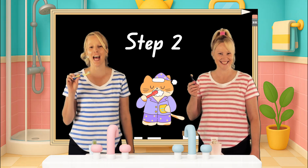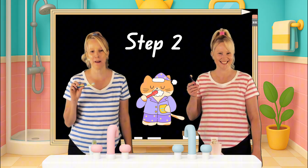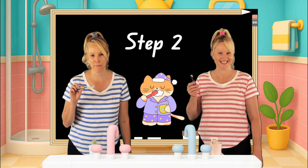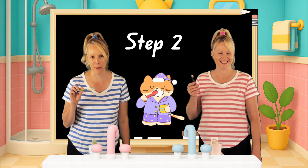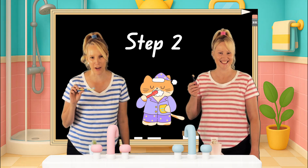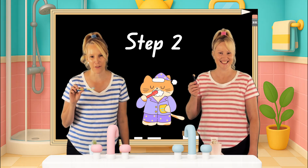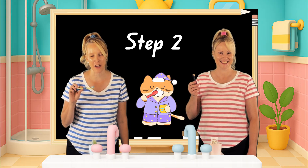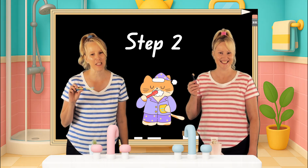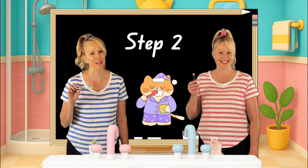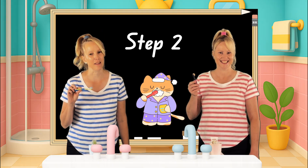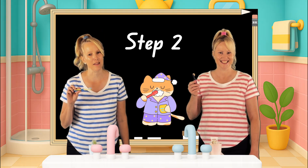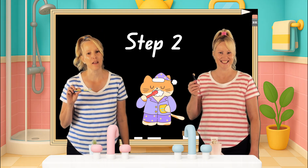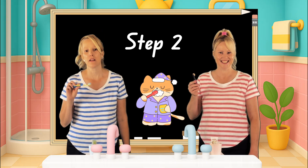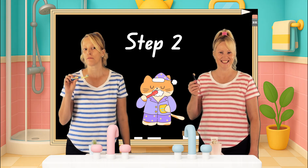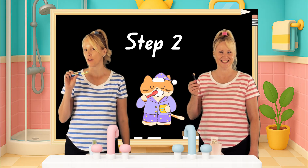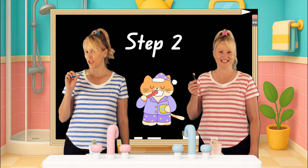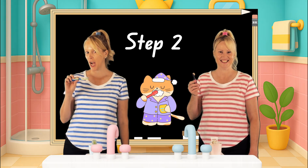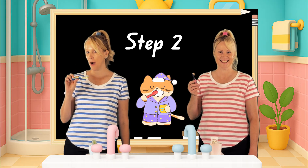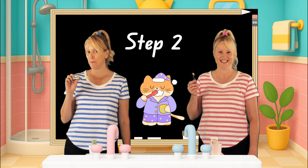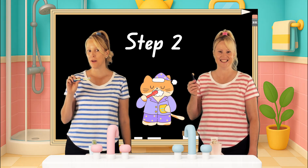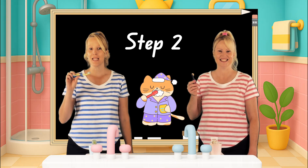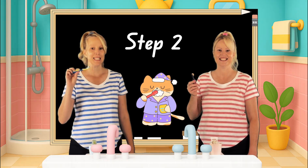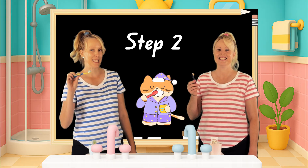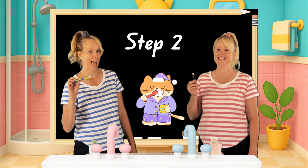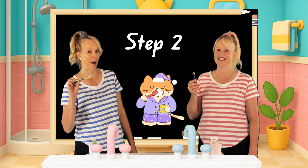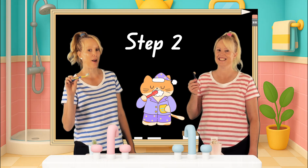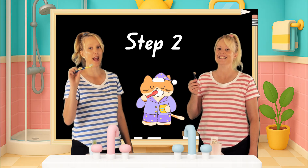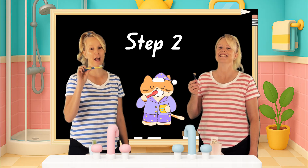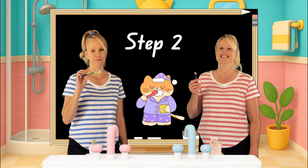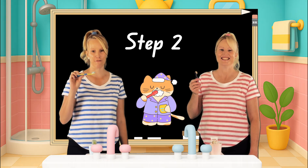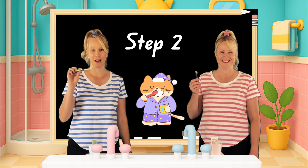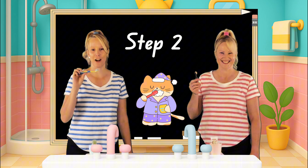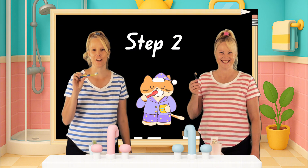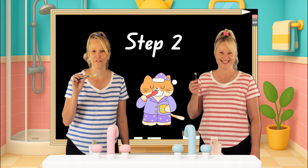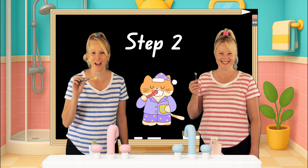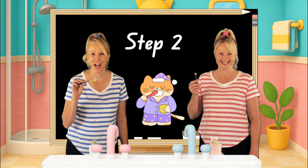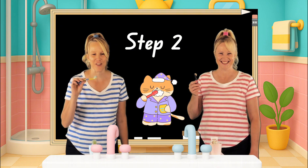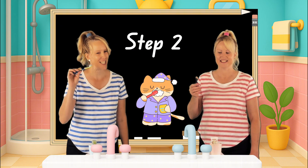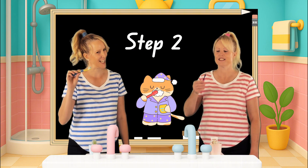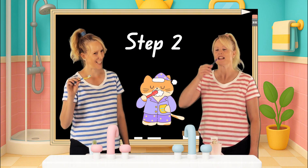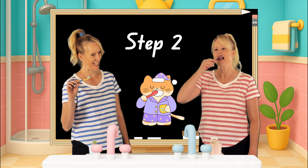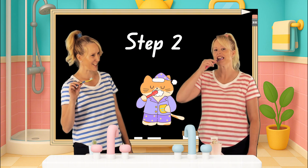and back of our teeth. Brush up, down, and round and round. Let's go.